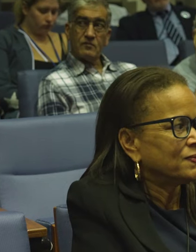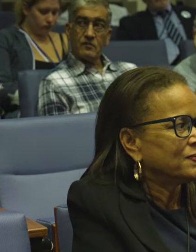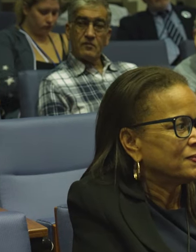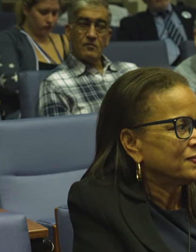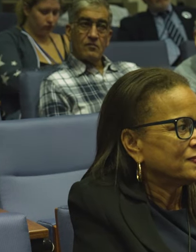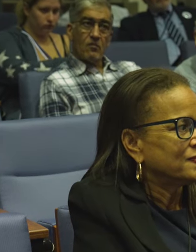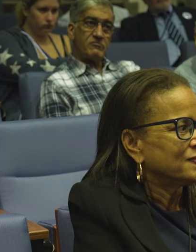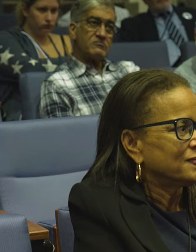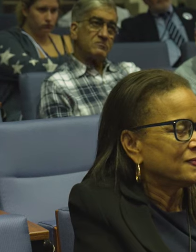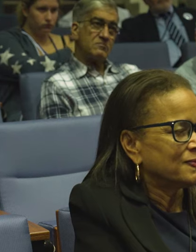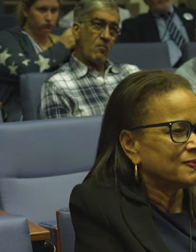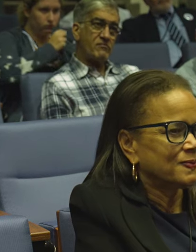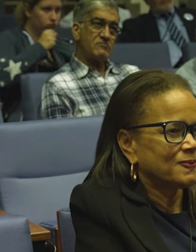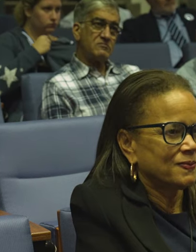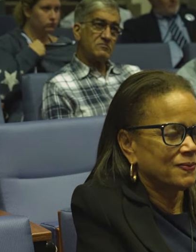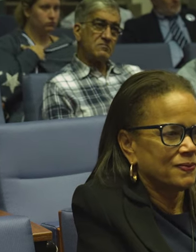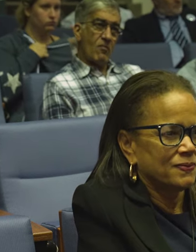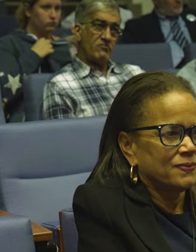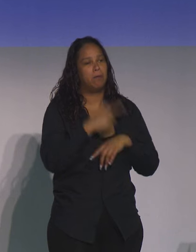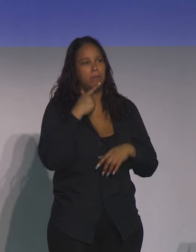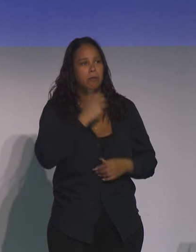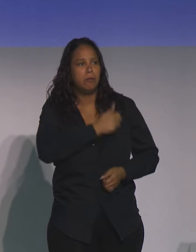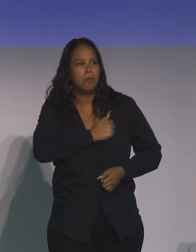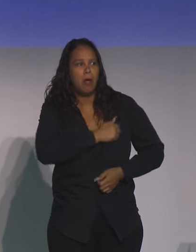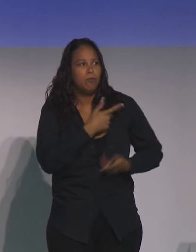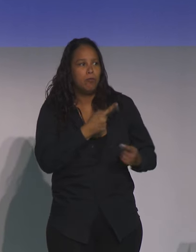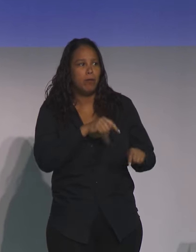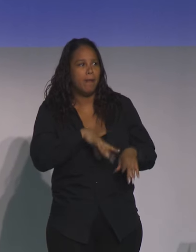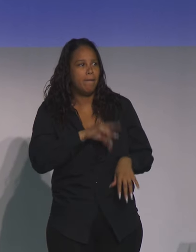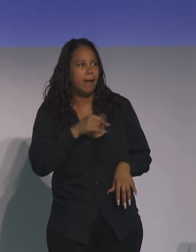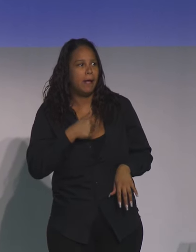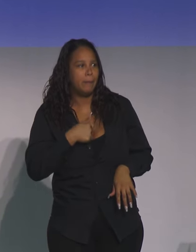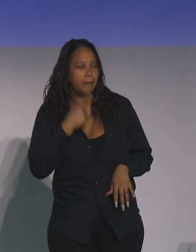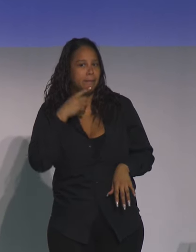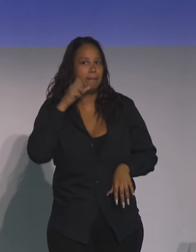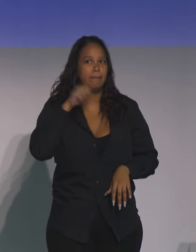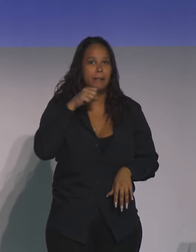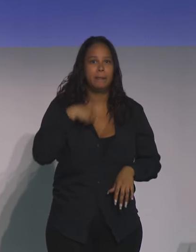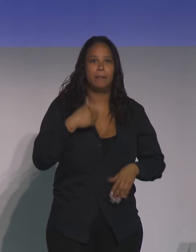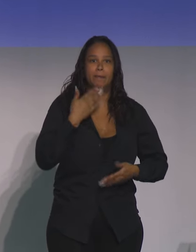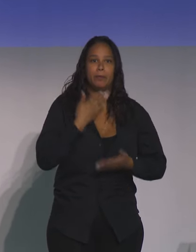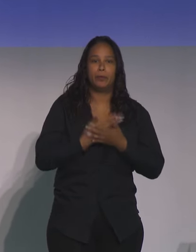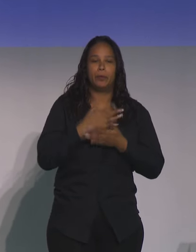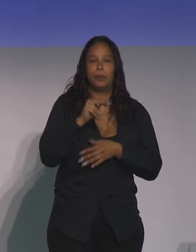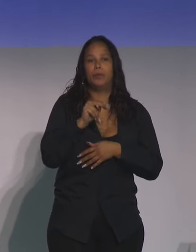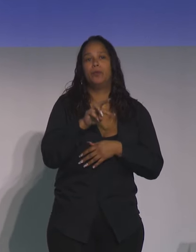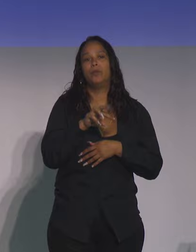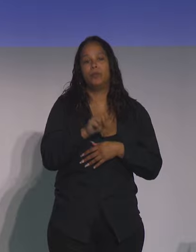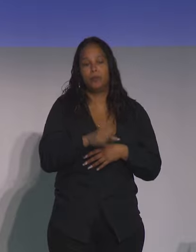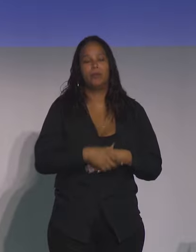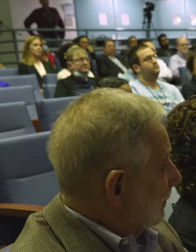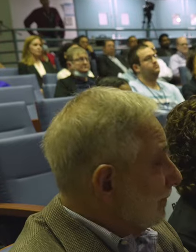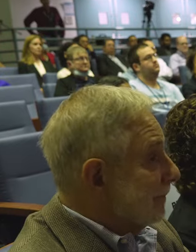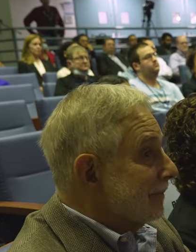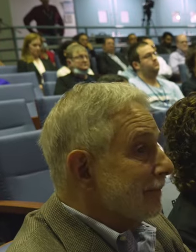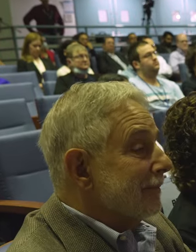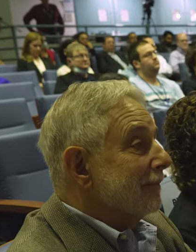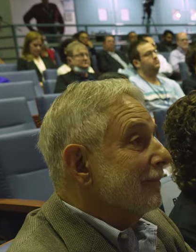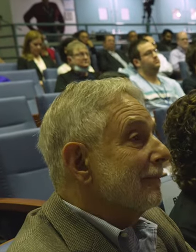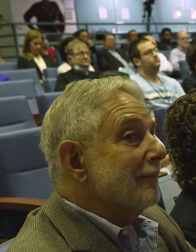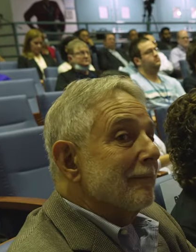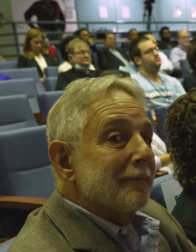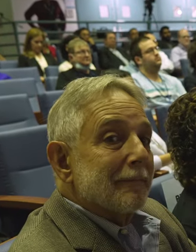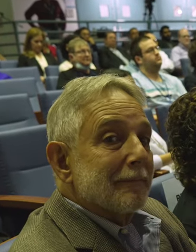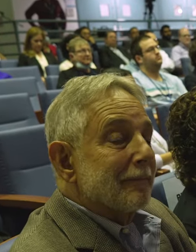about a day later. said, oh, Wayne, so sorry, I heard you've been trying to find me. said, yes, Joel, have great news. And Dr. Levine's son is here,